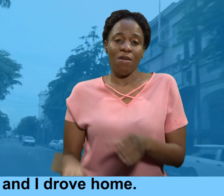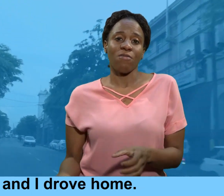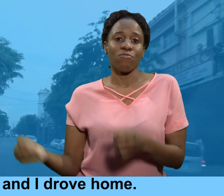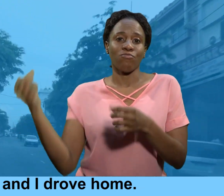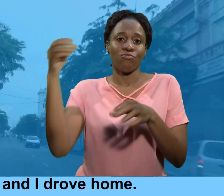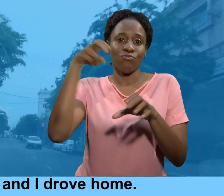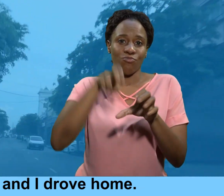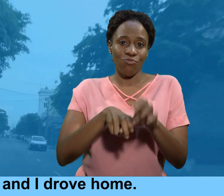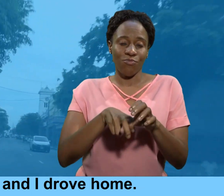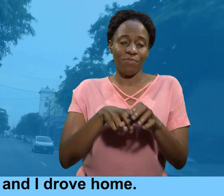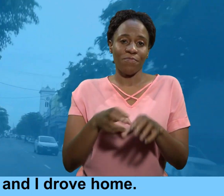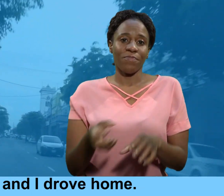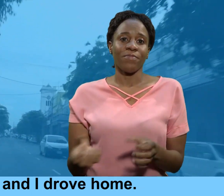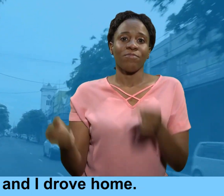I got in the car